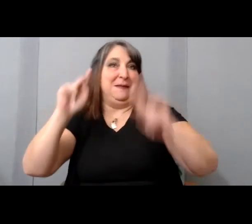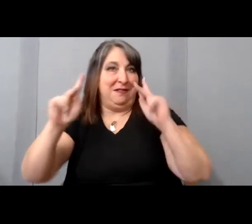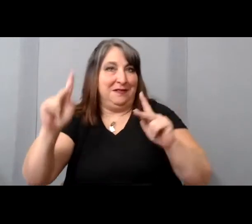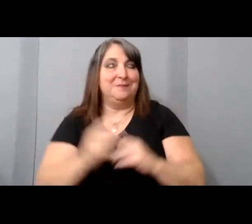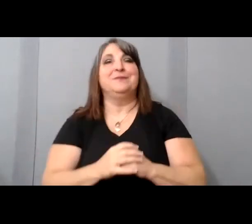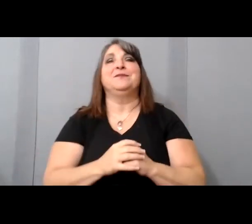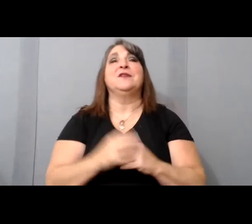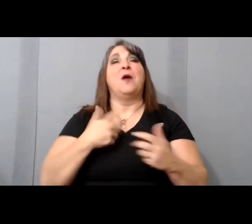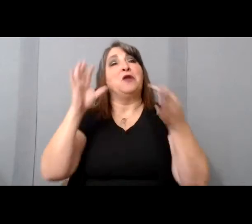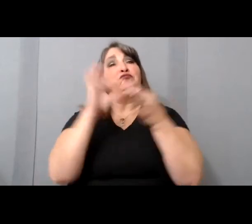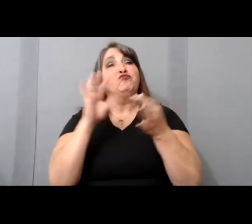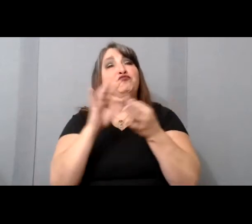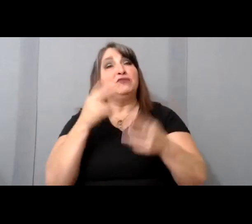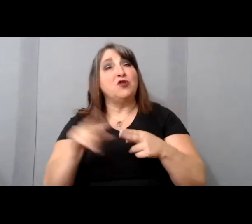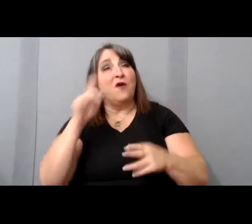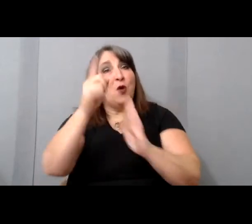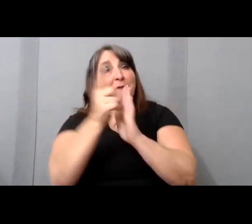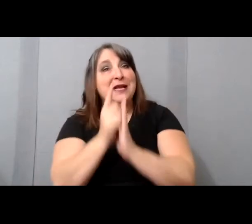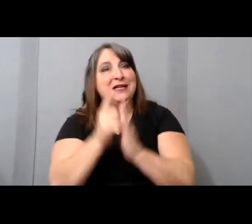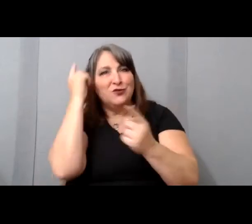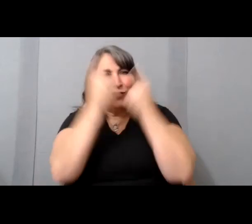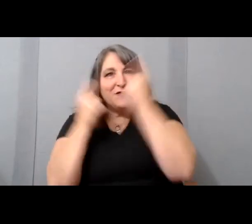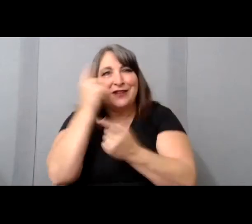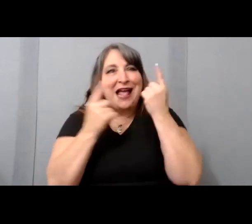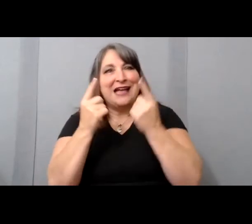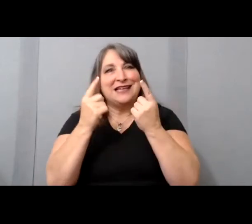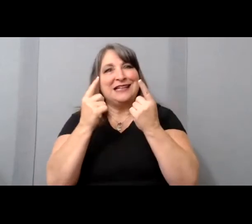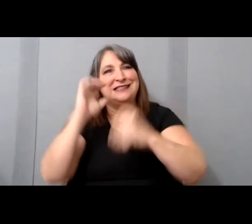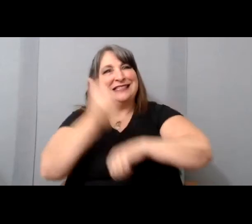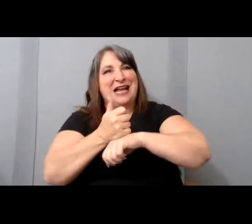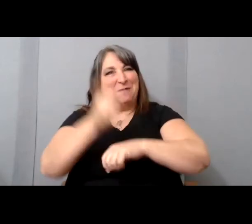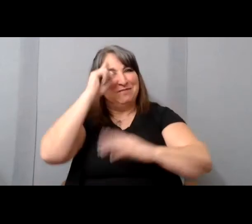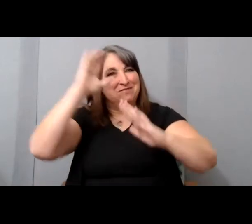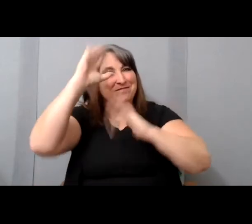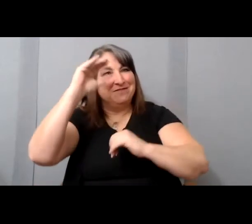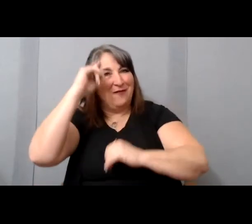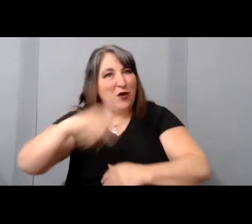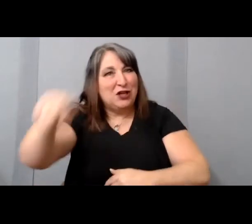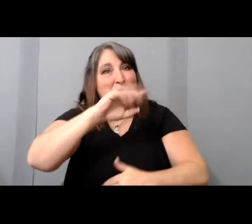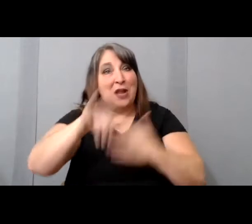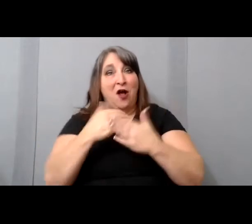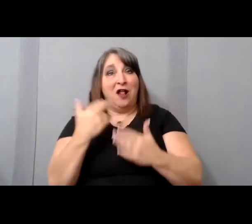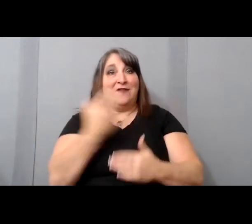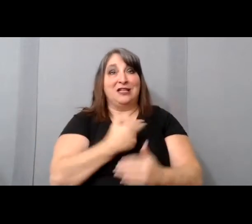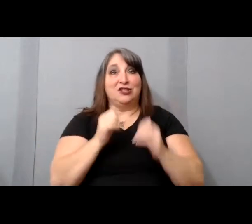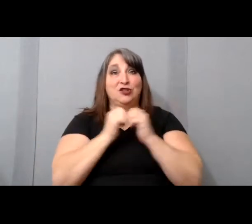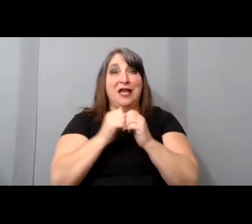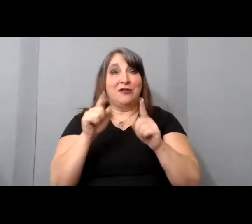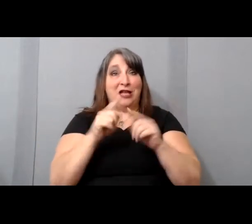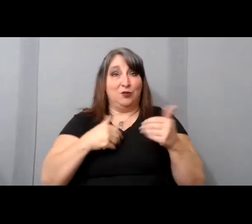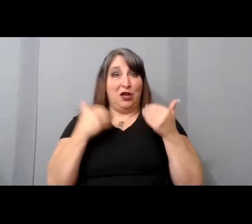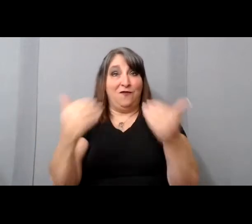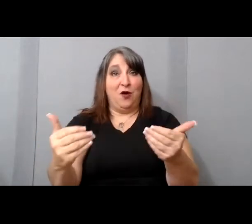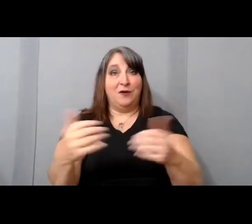you, just to take a minute to reflect and set the frame for you folks and all of us together as we move forward from this point in time.